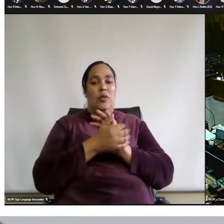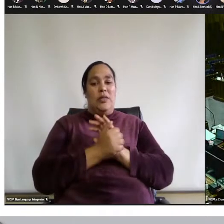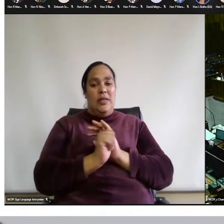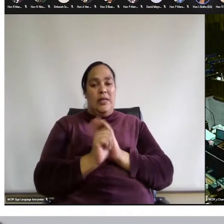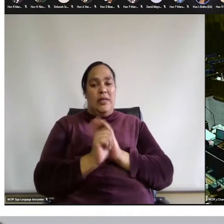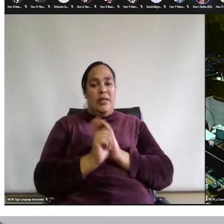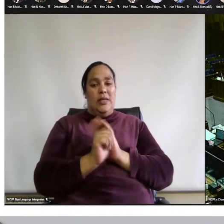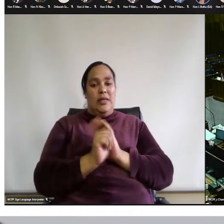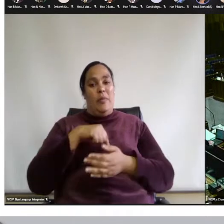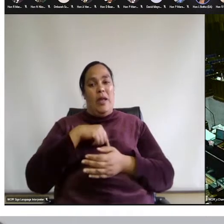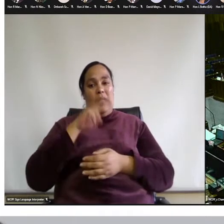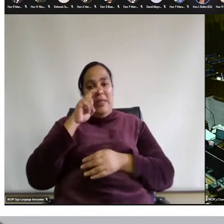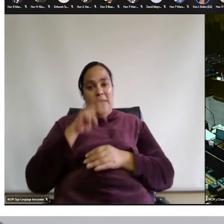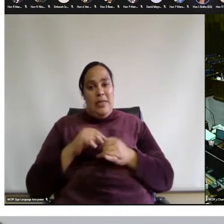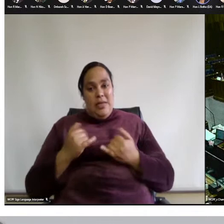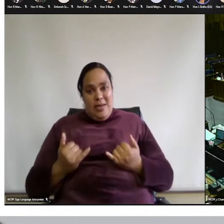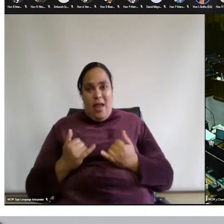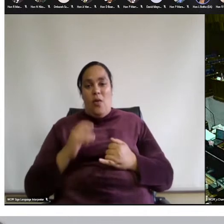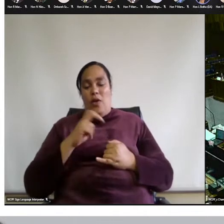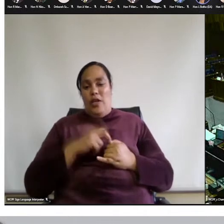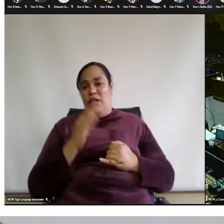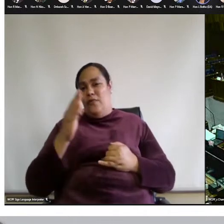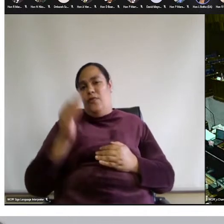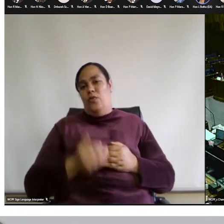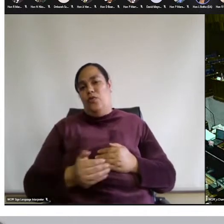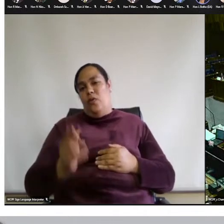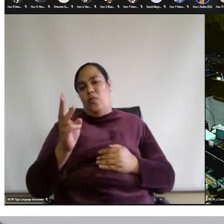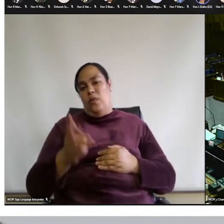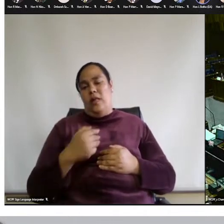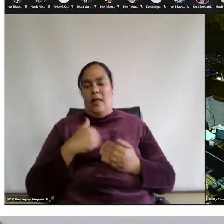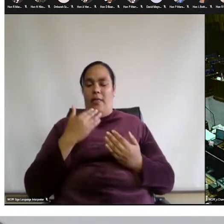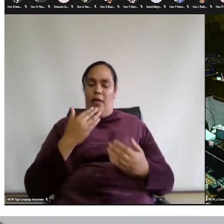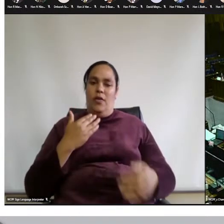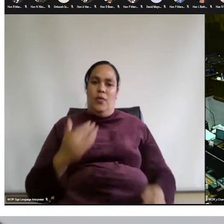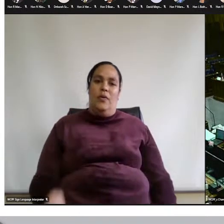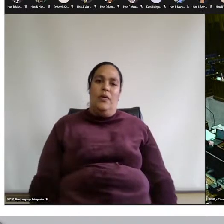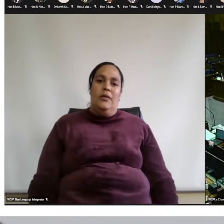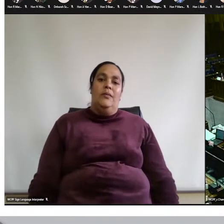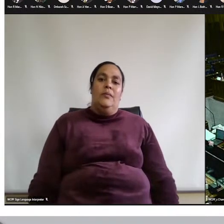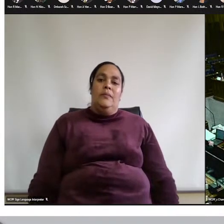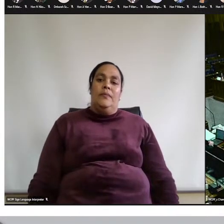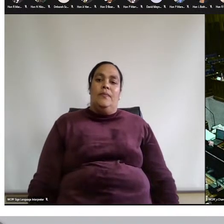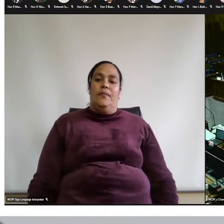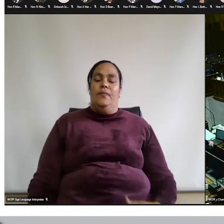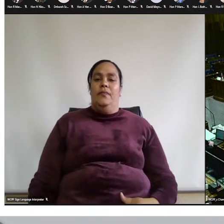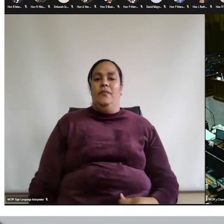economy needs now and will need in the future. I thank you.